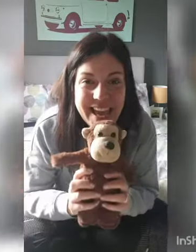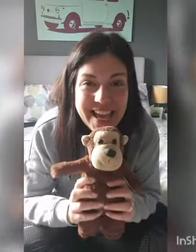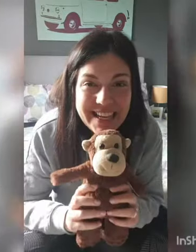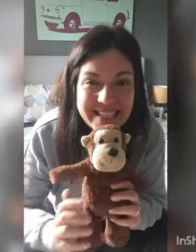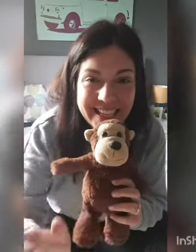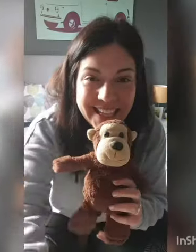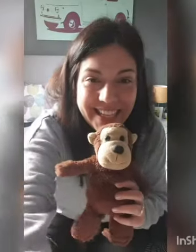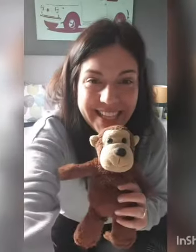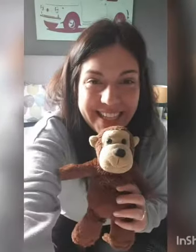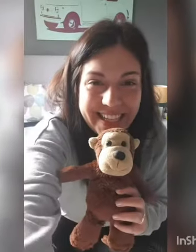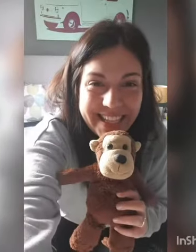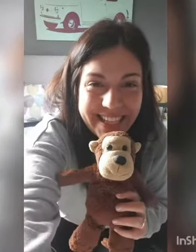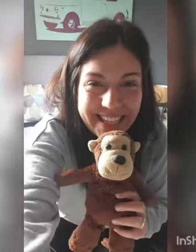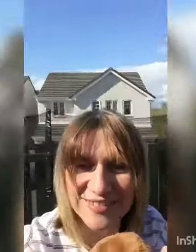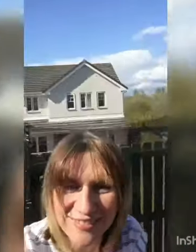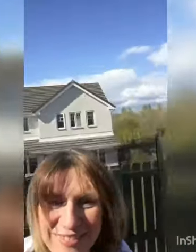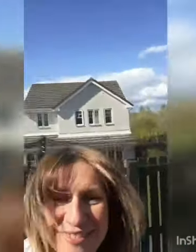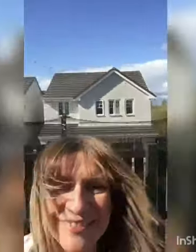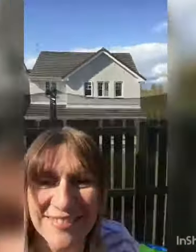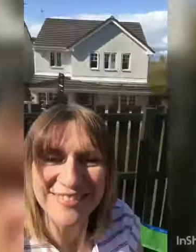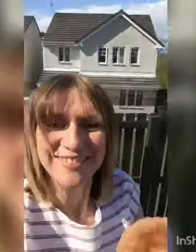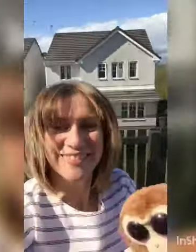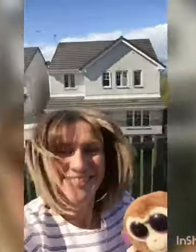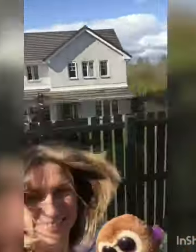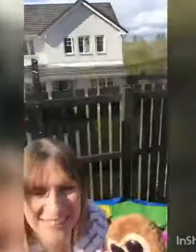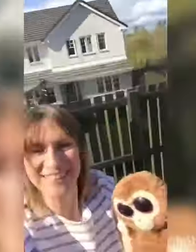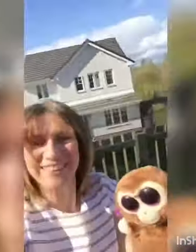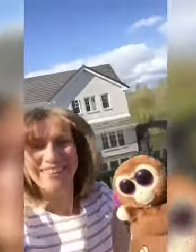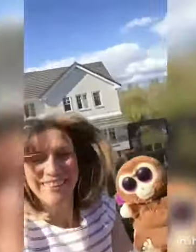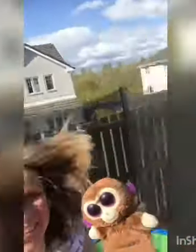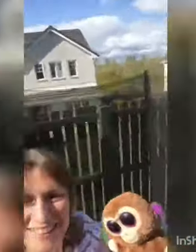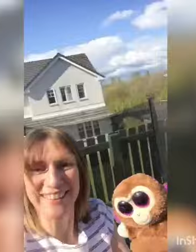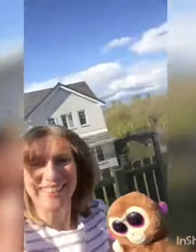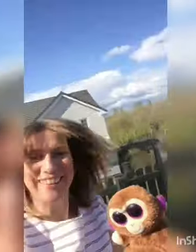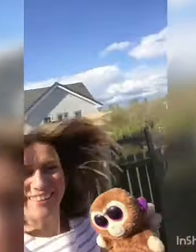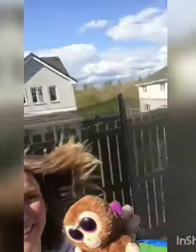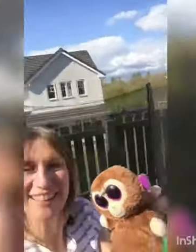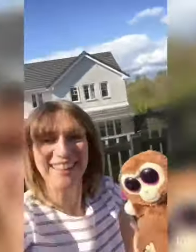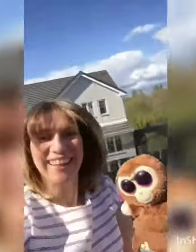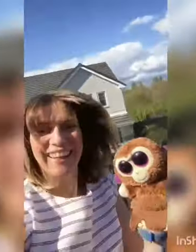instead.